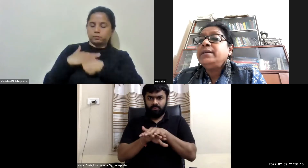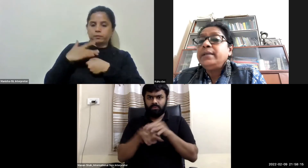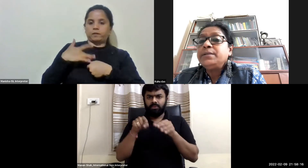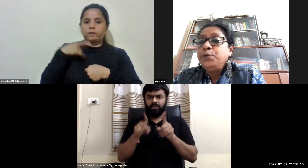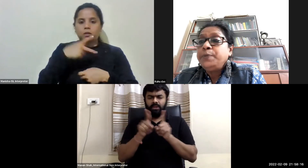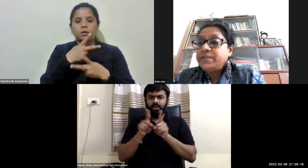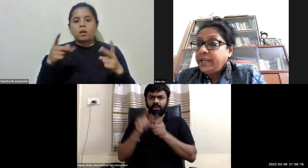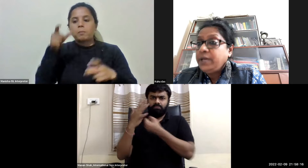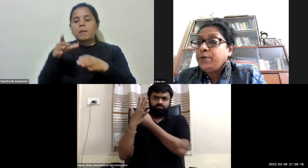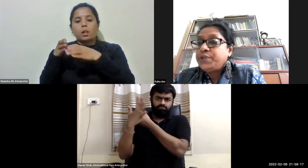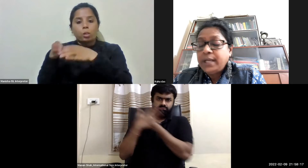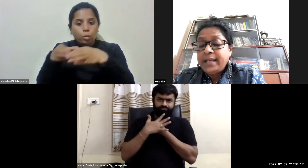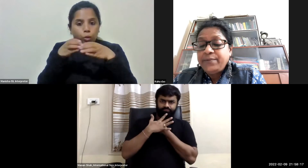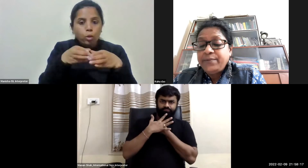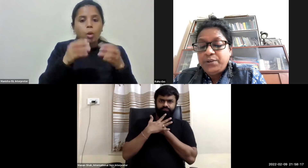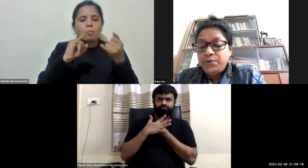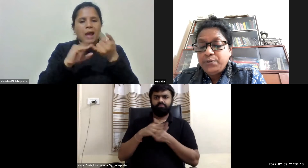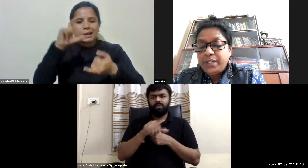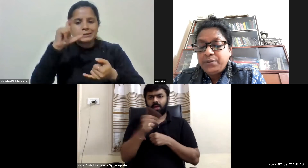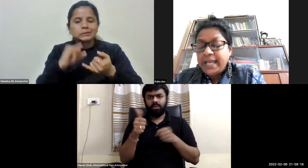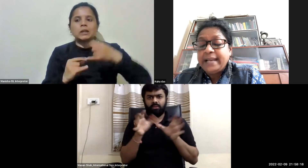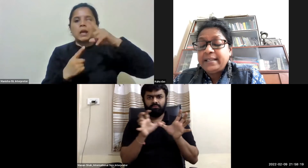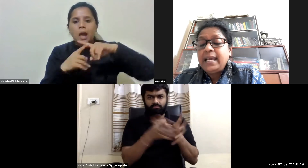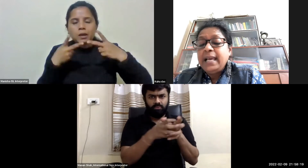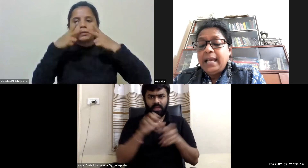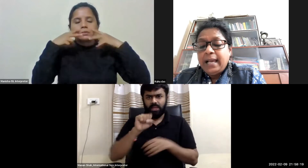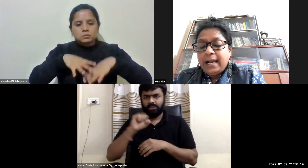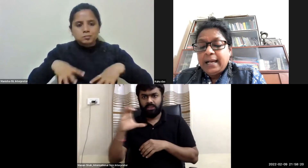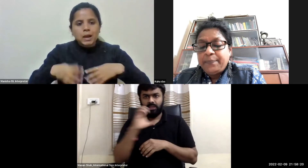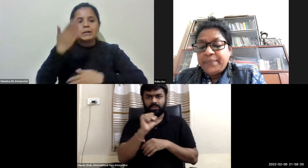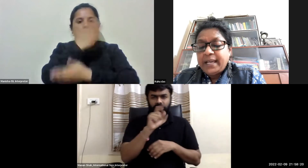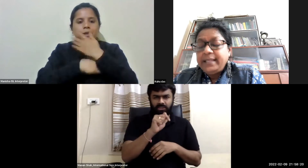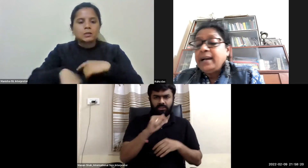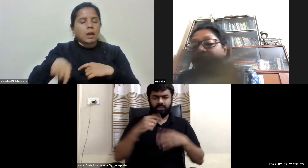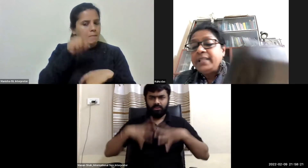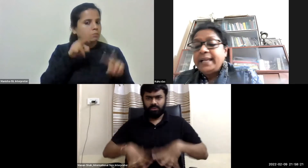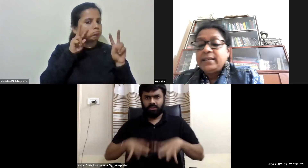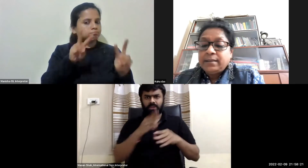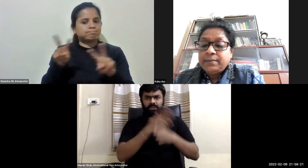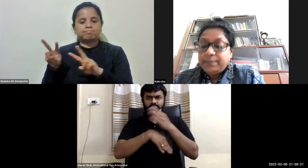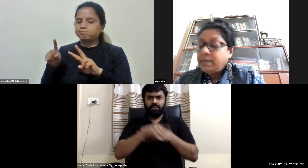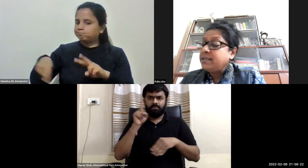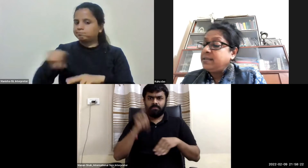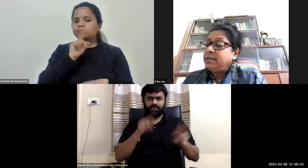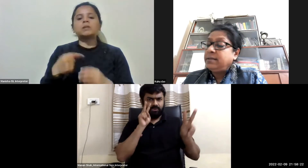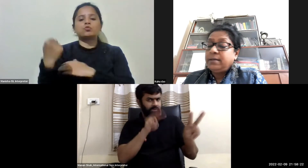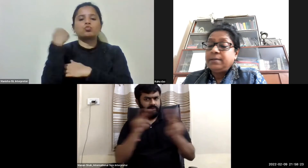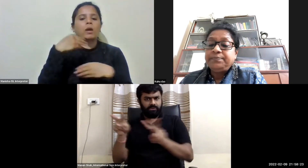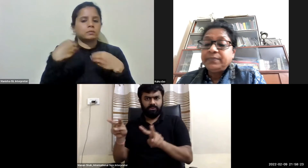other marginalized group is very crucial, and we need to look into that. I think after that,